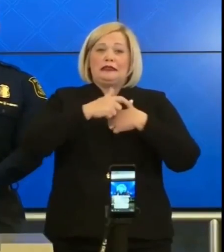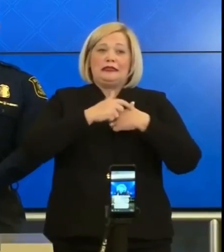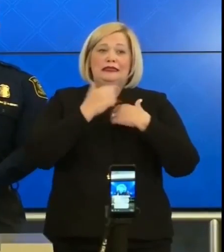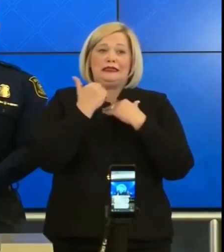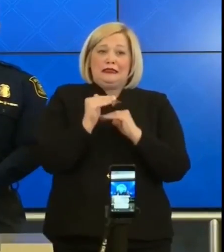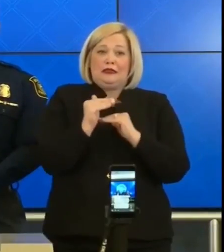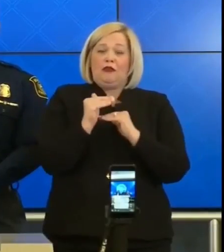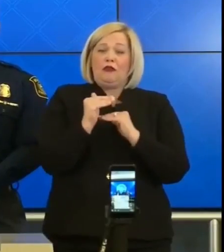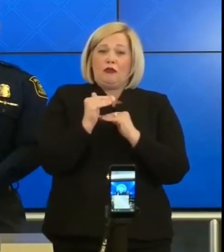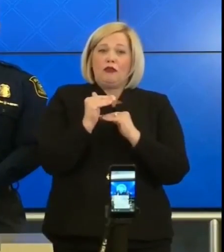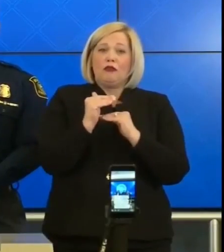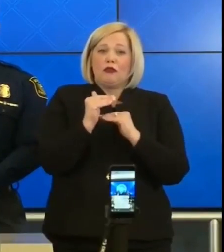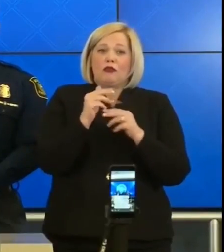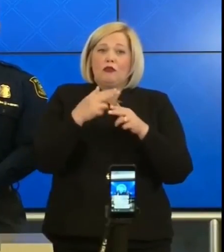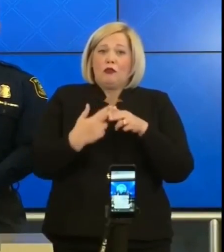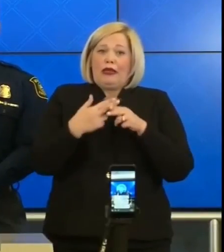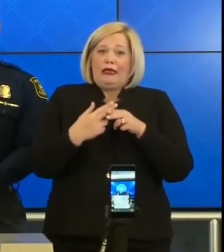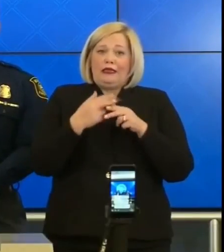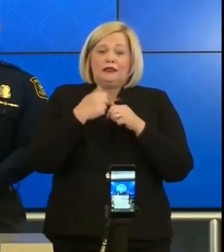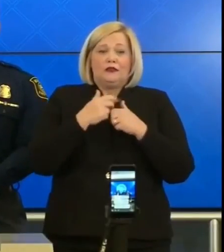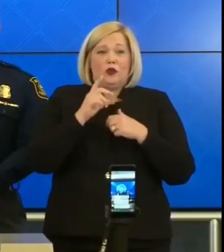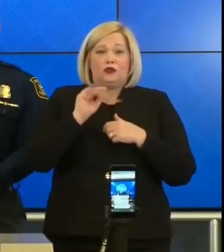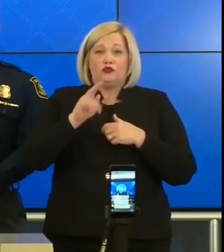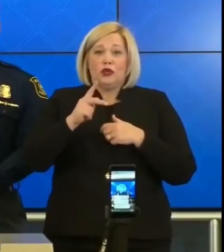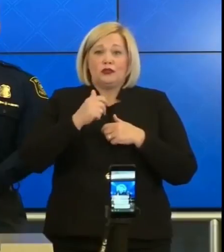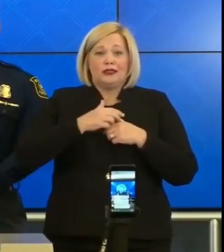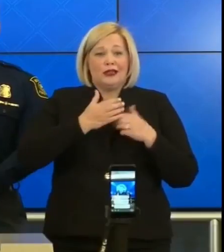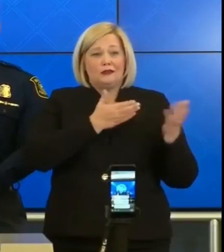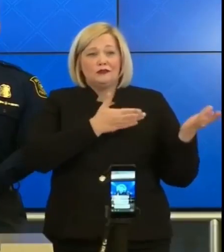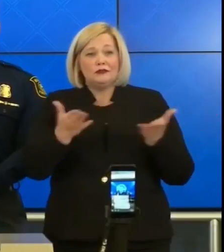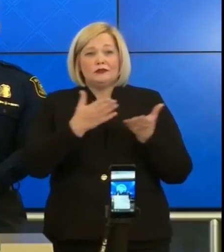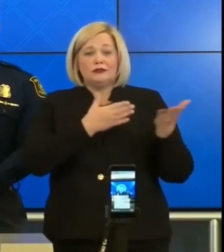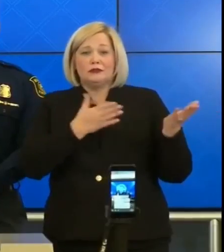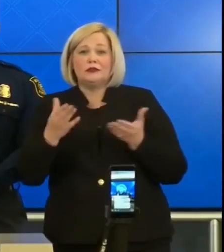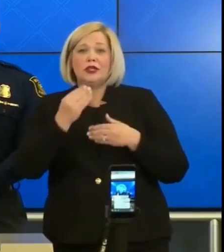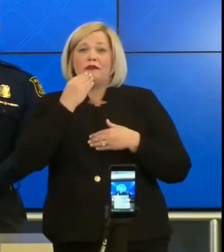getting food and other supplies to retailers.